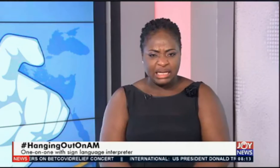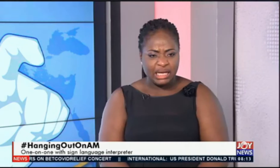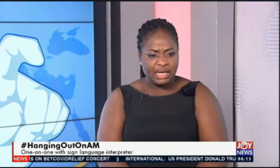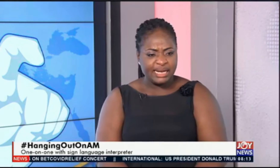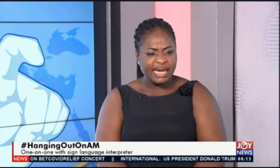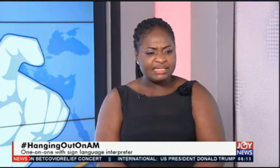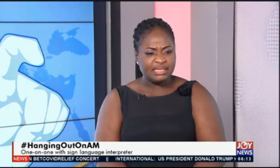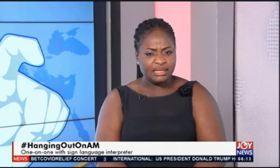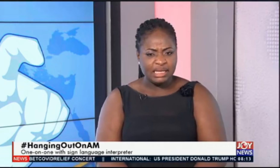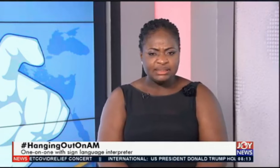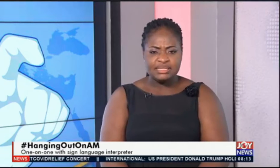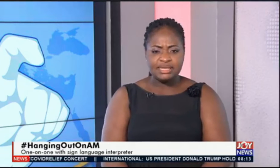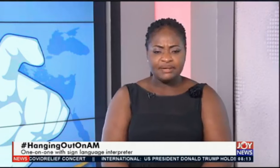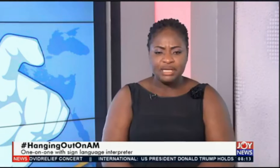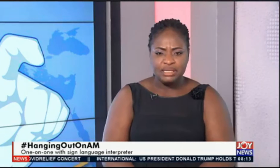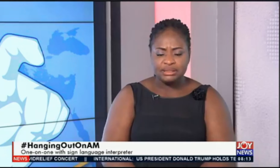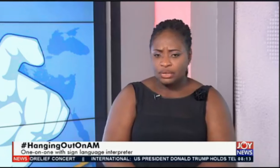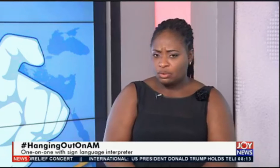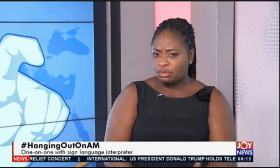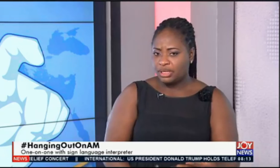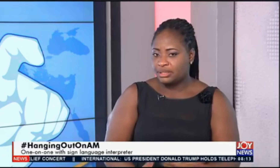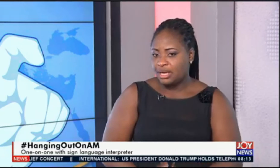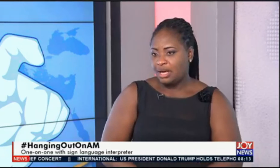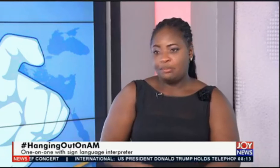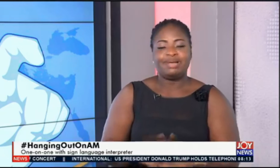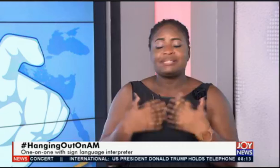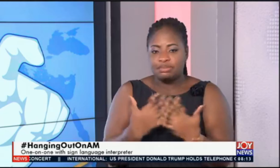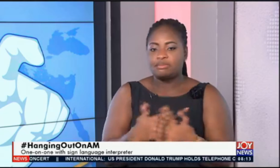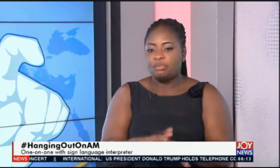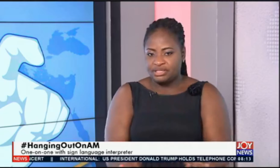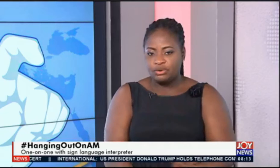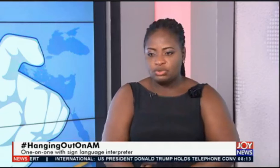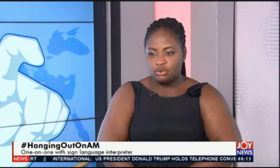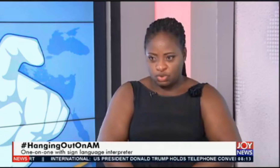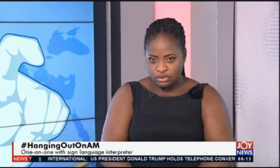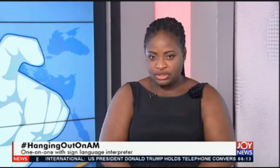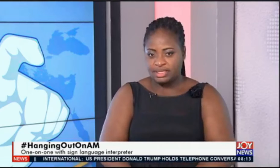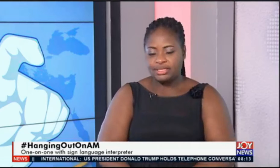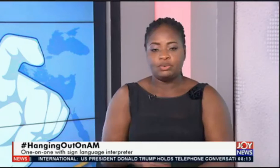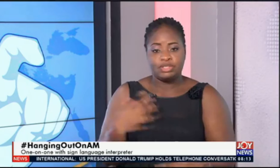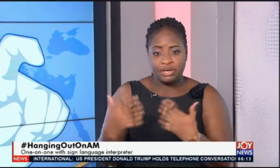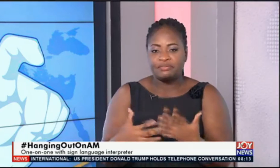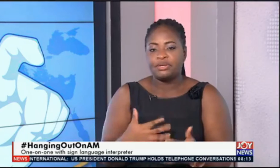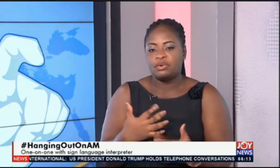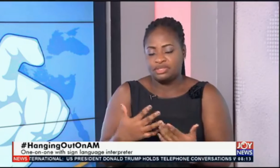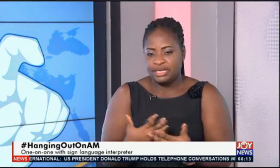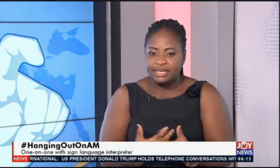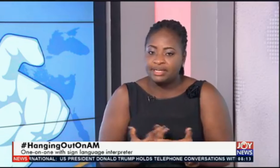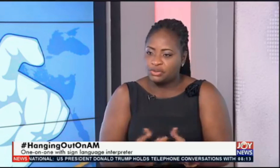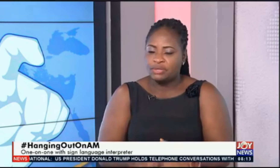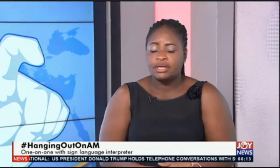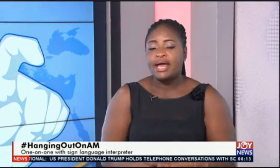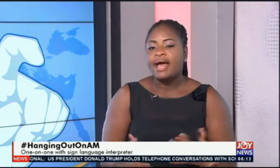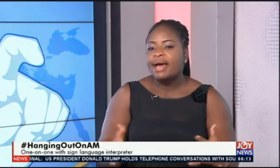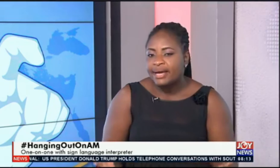hey, nice lady, hey, she's deaf, hey, she cannot communicate. But sometimes I pretend not to talk, so that they will say whatever they want to say, and then later